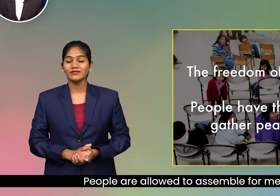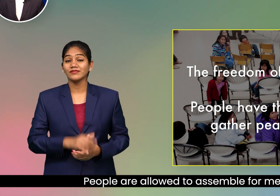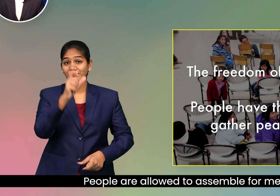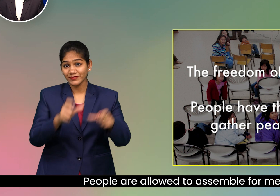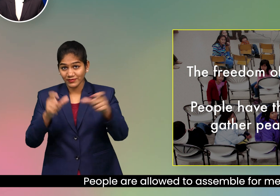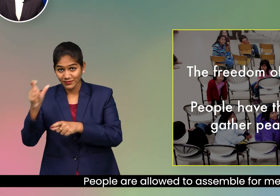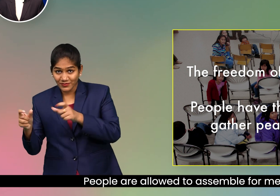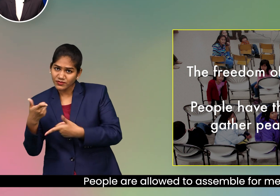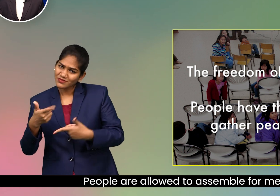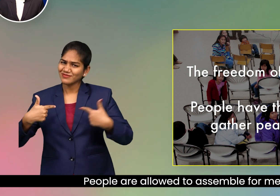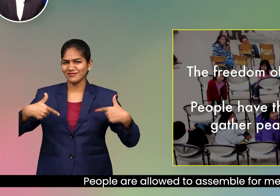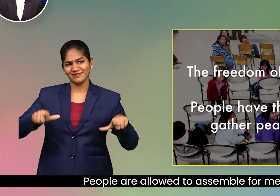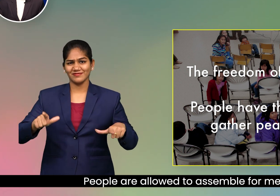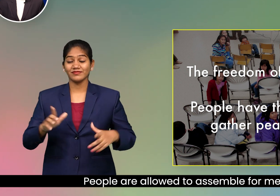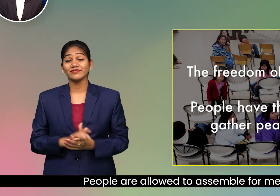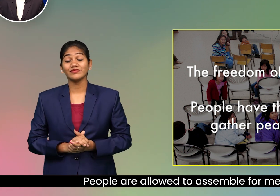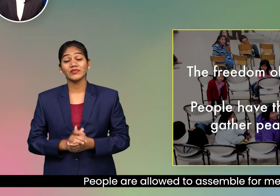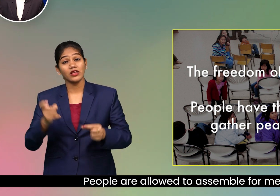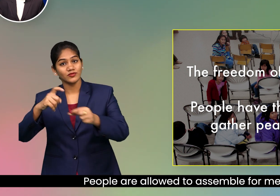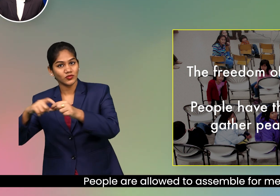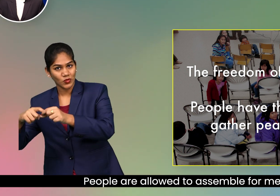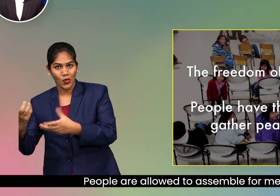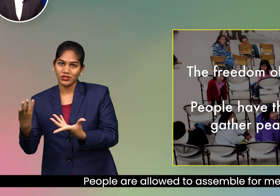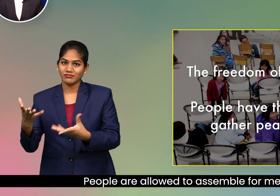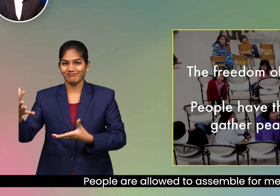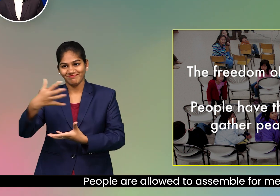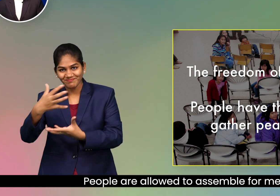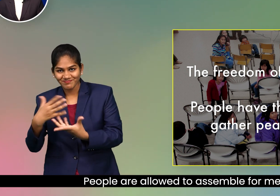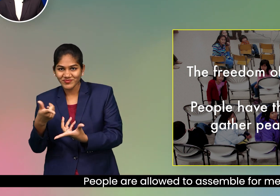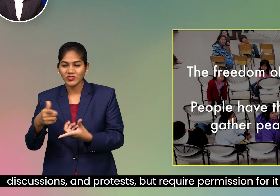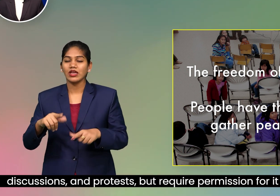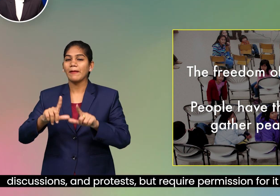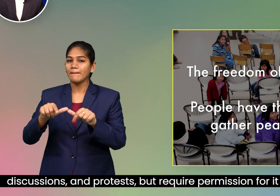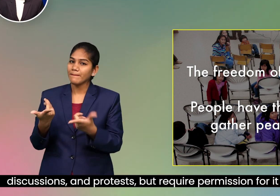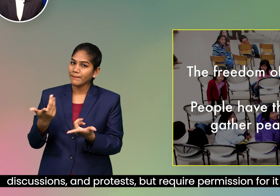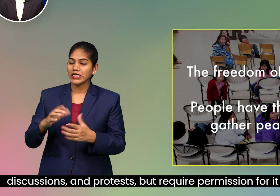People are allowed to assemble for meetings, discussions,